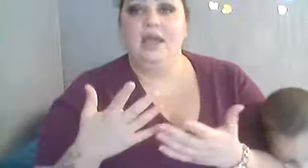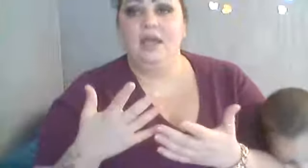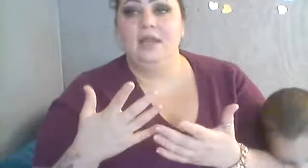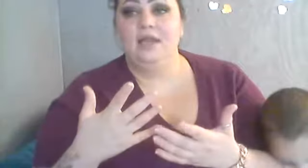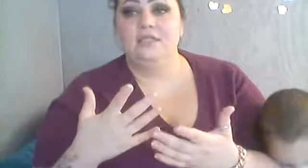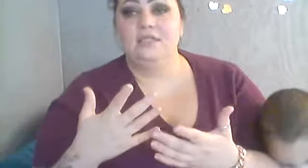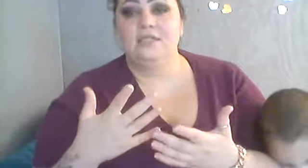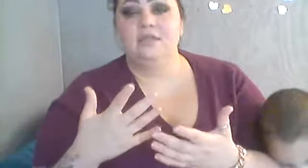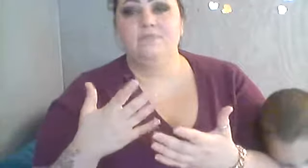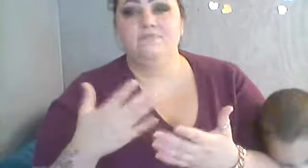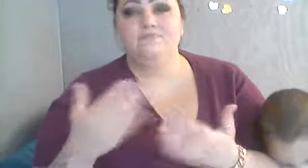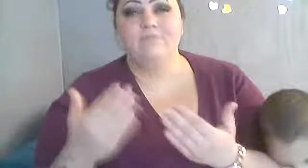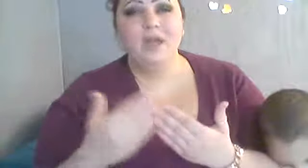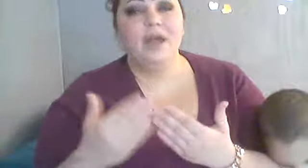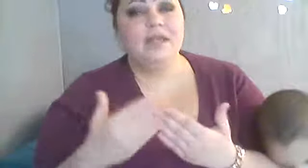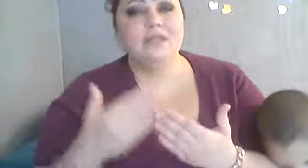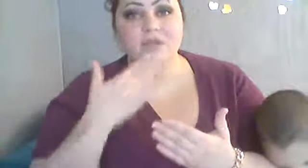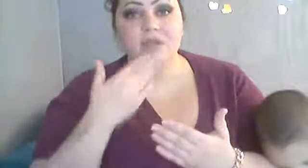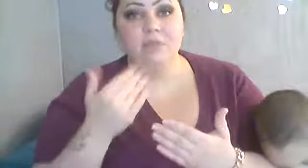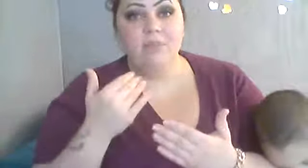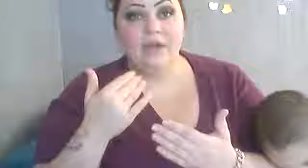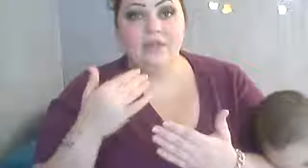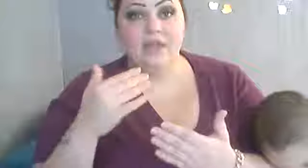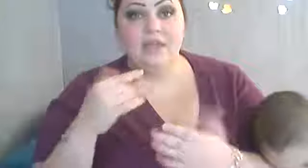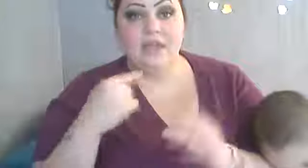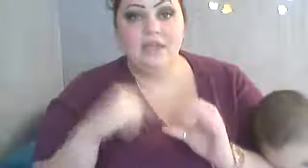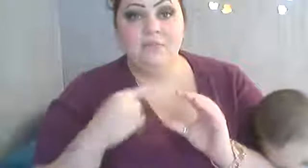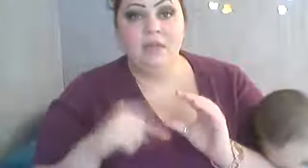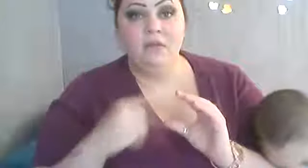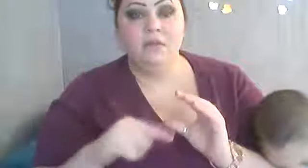and it's a lot easier and better than like email.